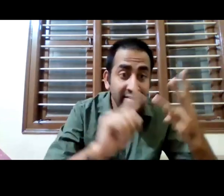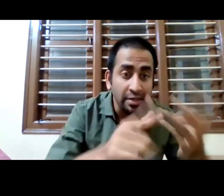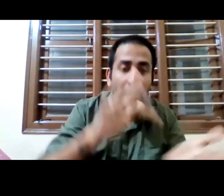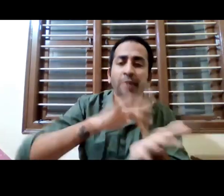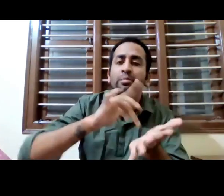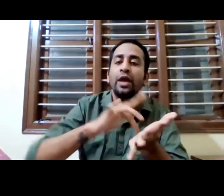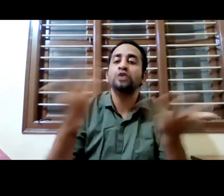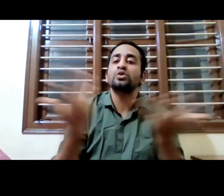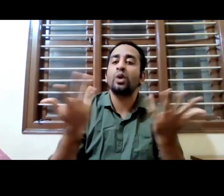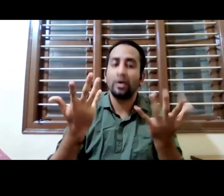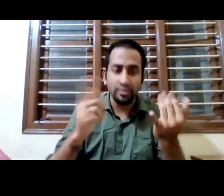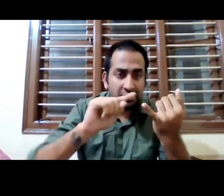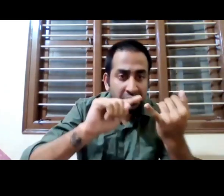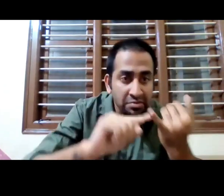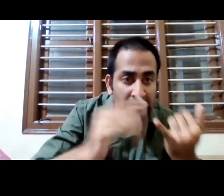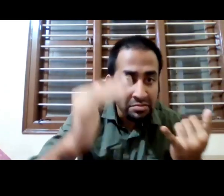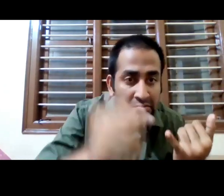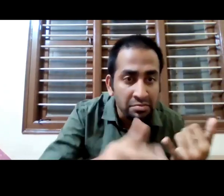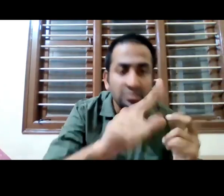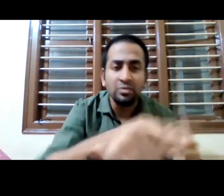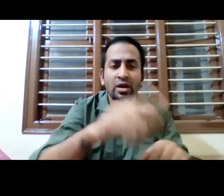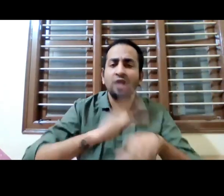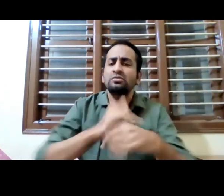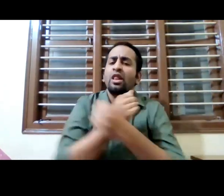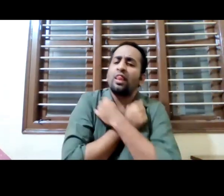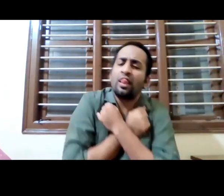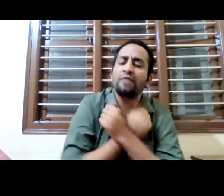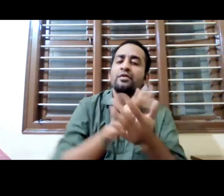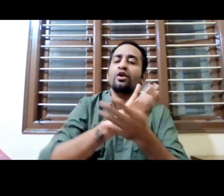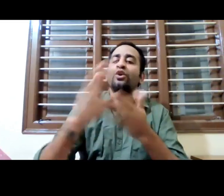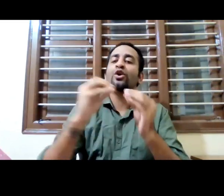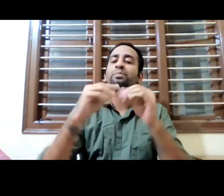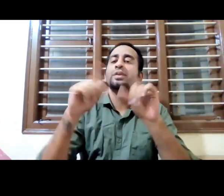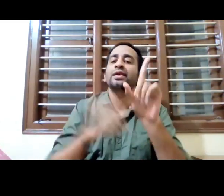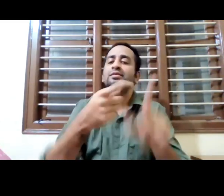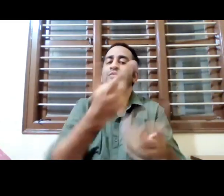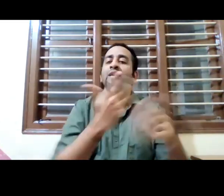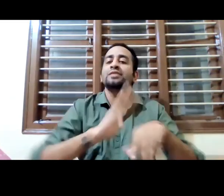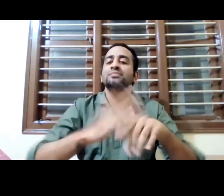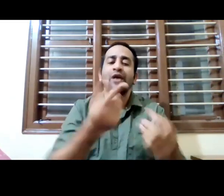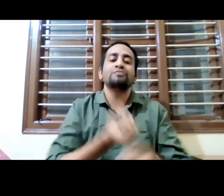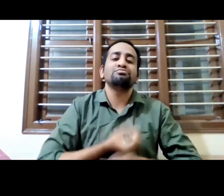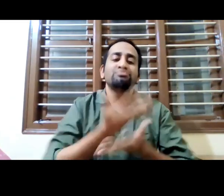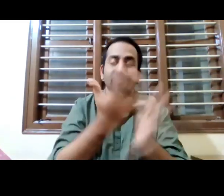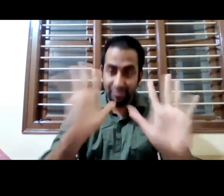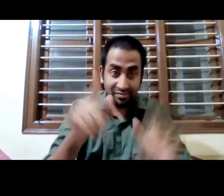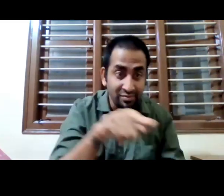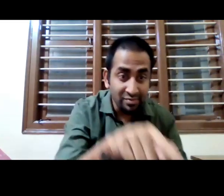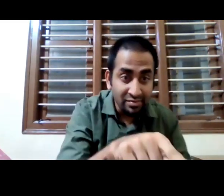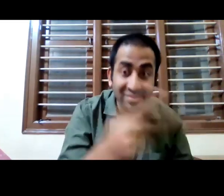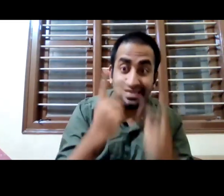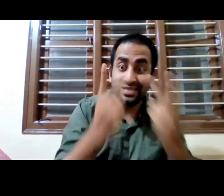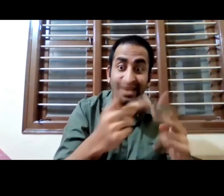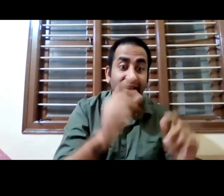is and what exactly they're responsible for. What are the areas they're working in? What do they love? The different kind of hobbies they